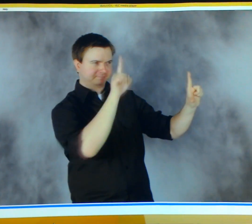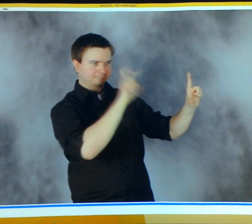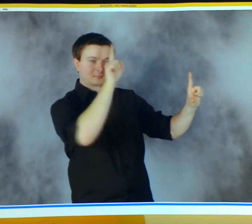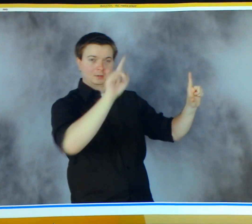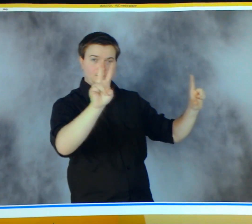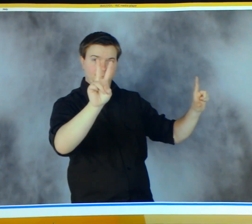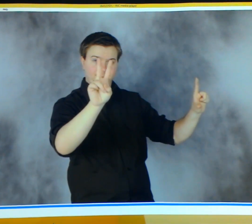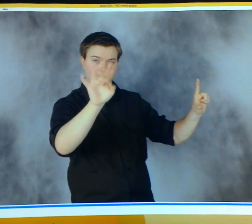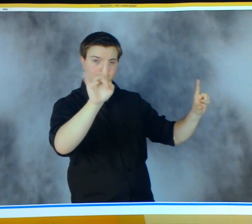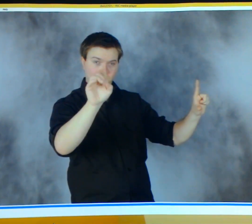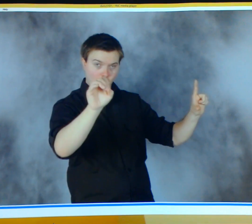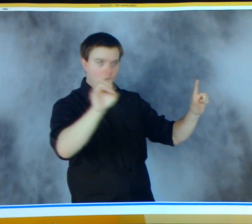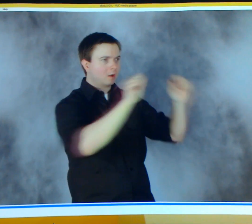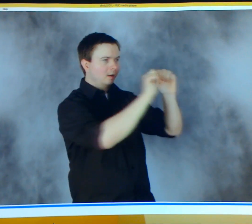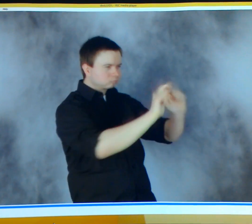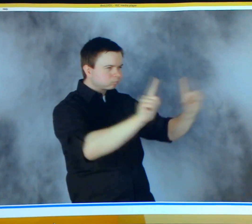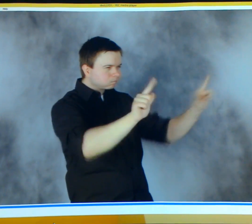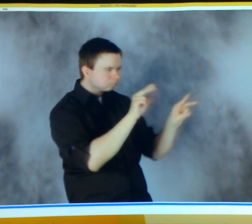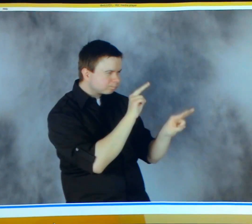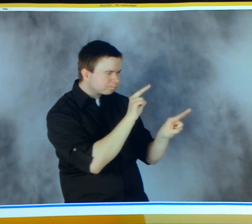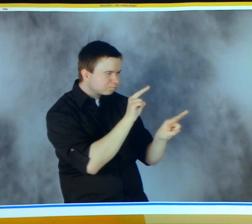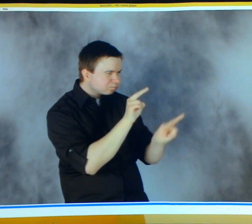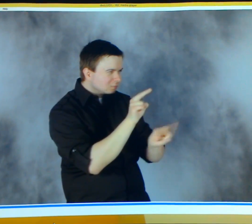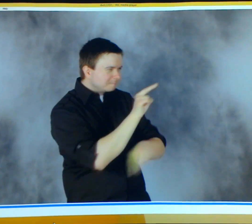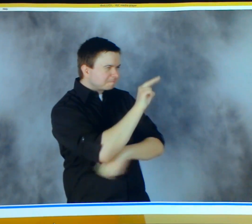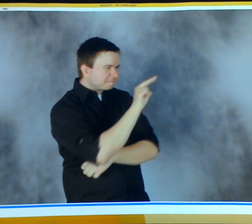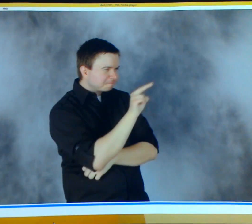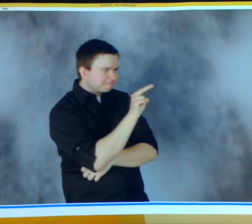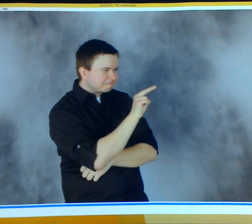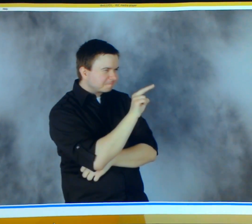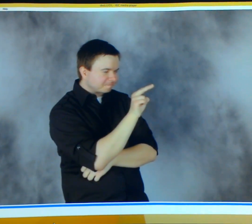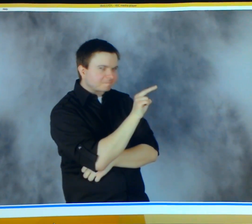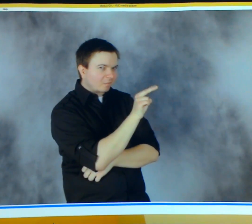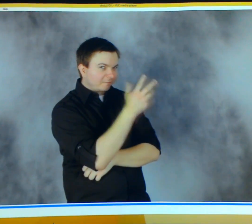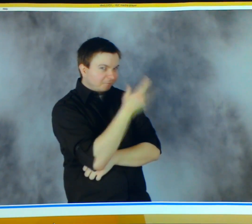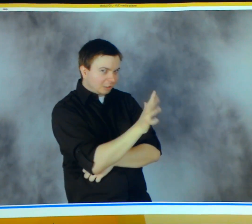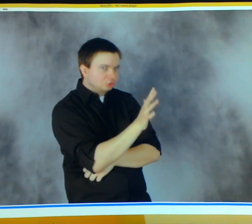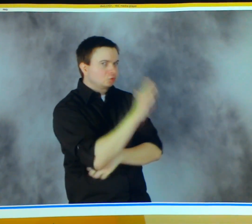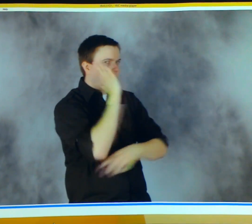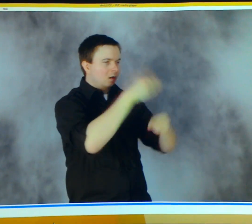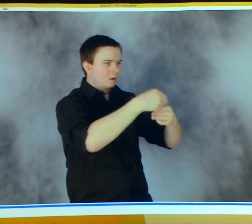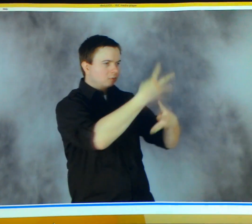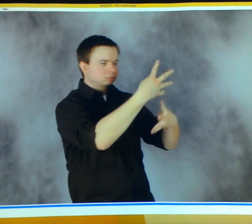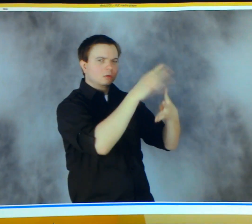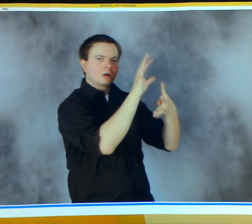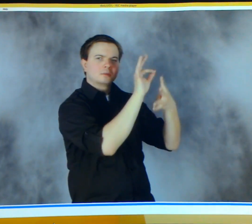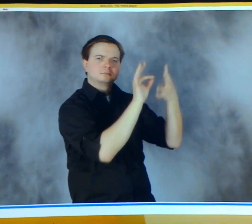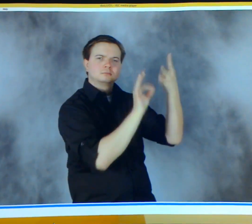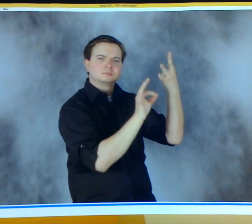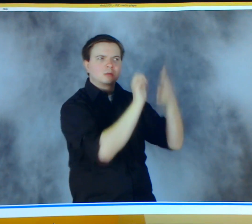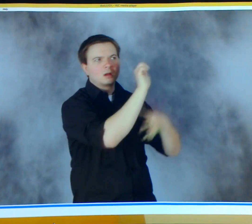Now, the last part of the DVD has a game. You'll watch a short video, and after it's finished, it'll give you different